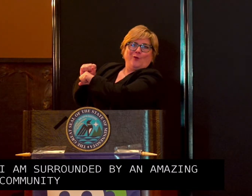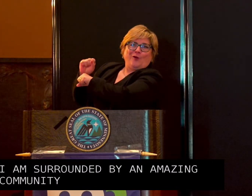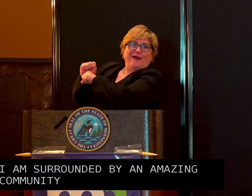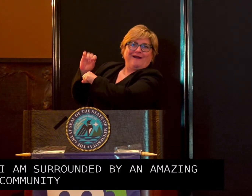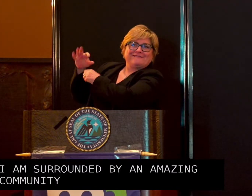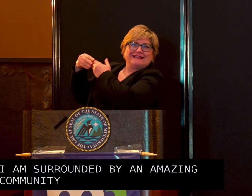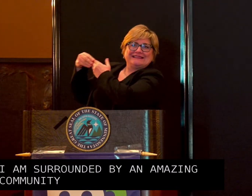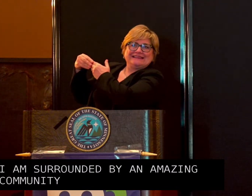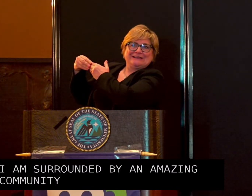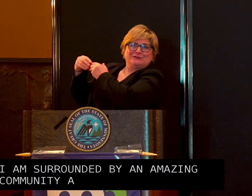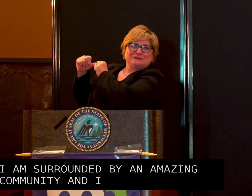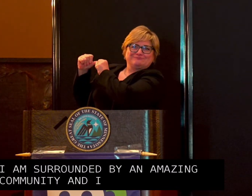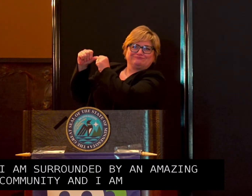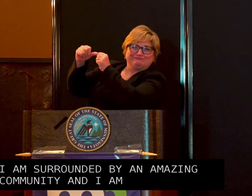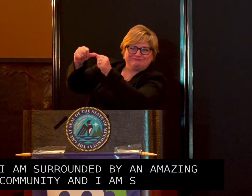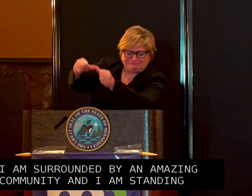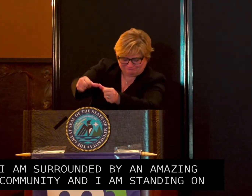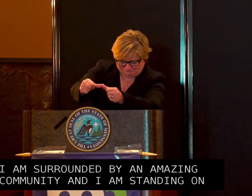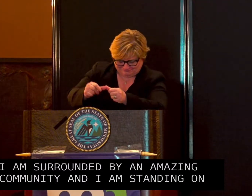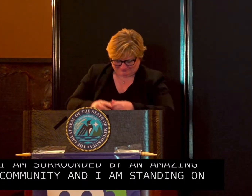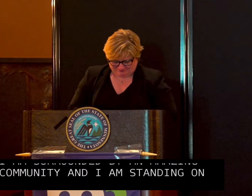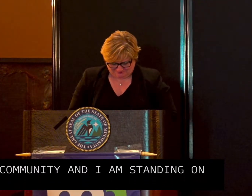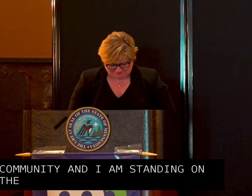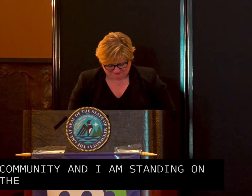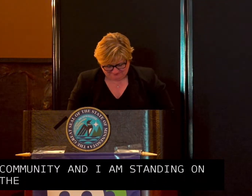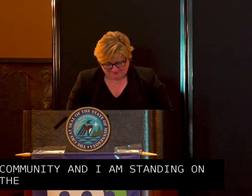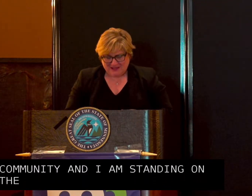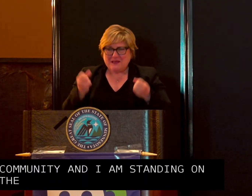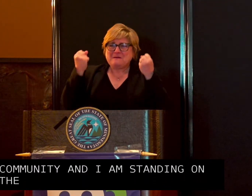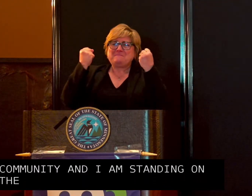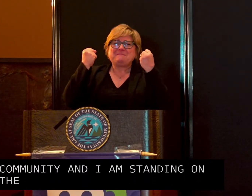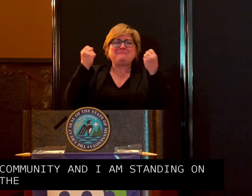I am standing on the shoulders of giants.